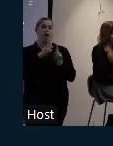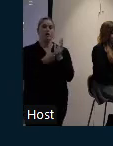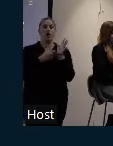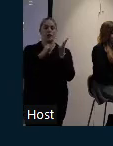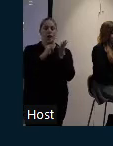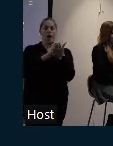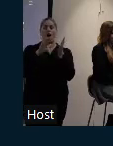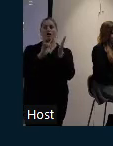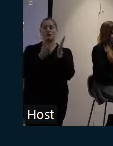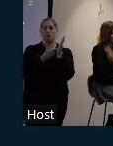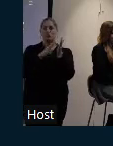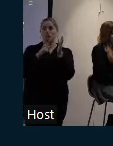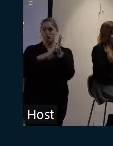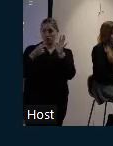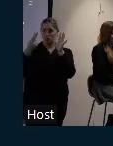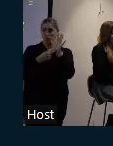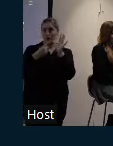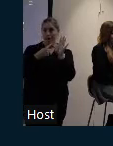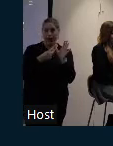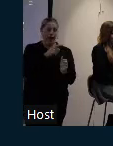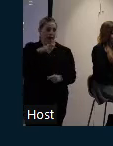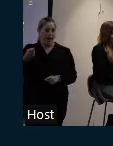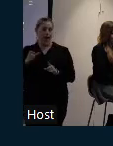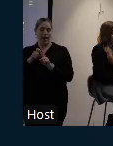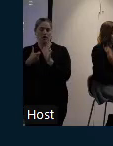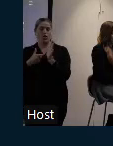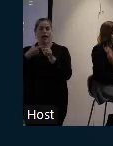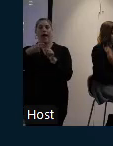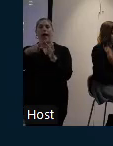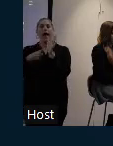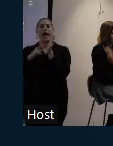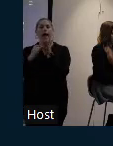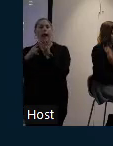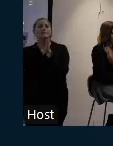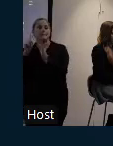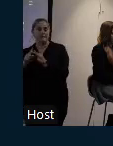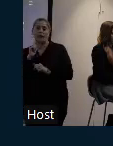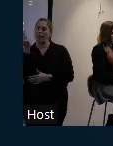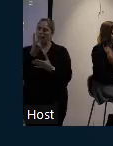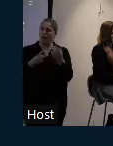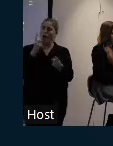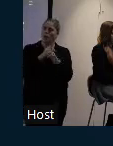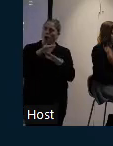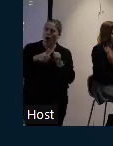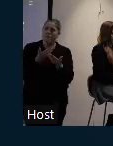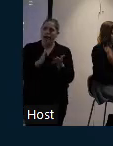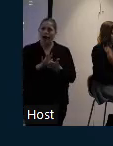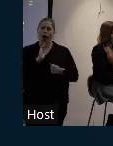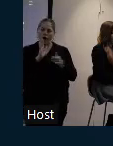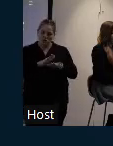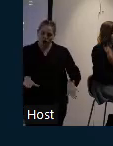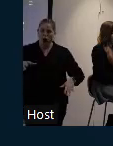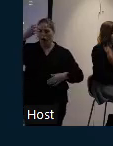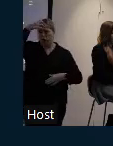Kelsie Boulton, who will share their innovative research they are conducting to support child neurodevelopment and help children and